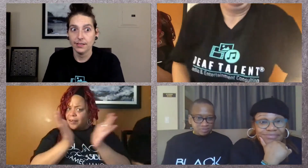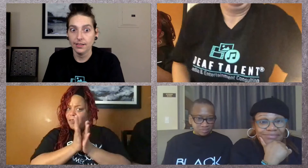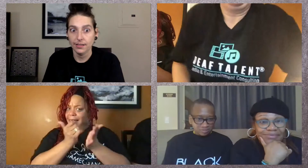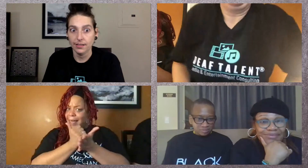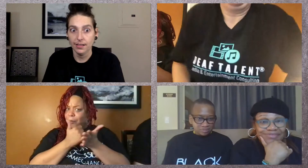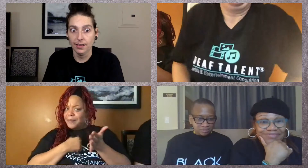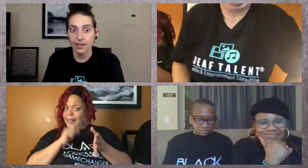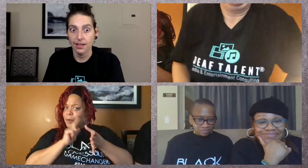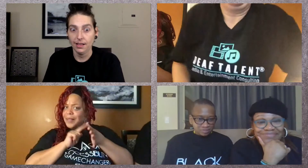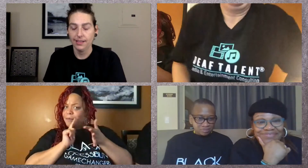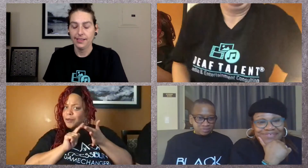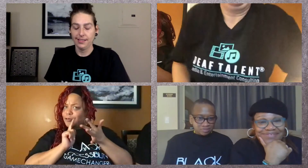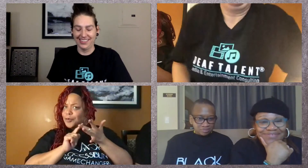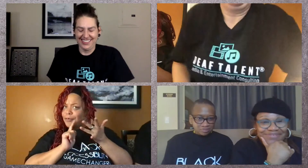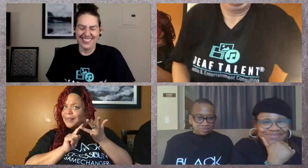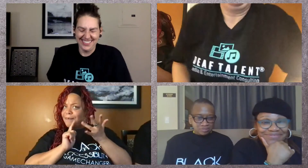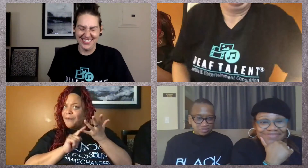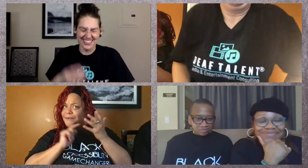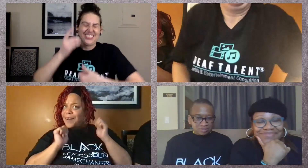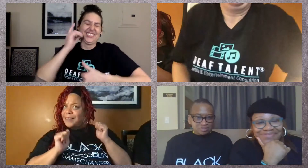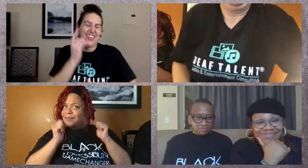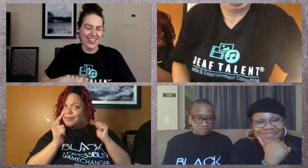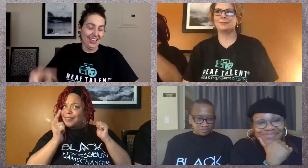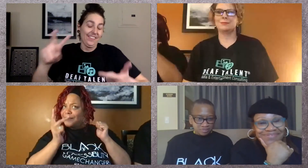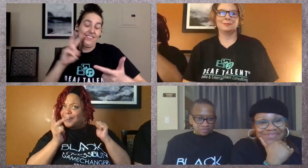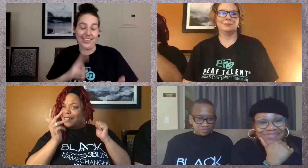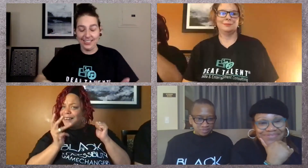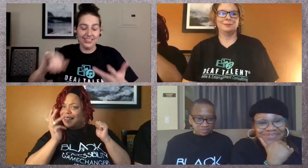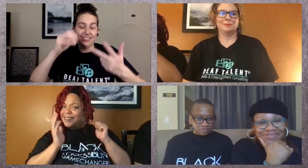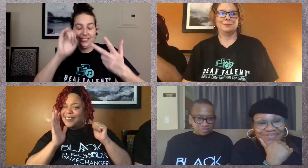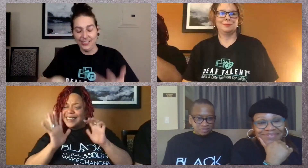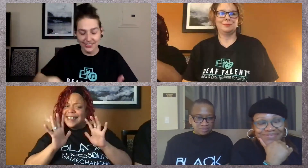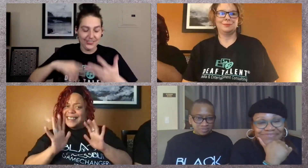Did I miss anybody? Did I miss anybody? Help me. Did I count everybody off?